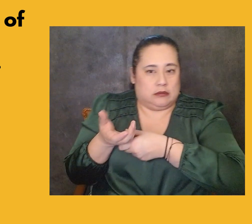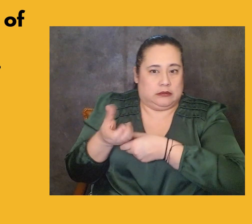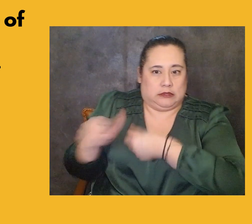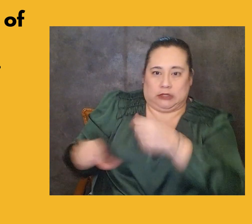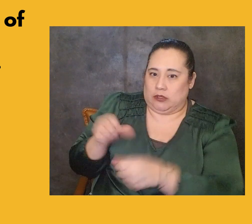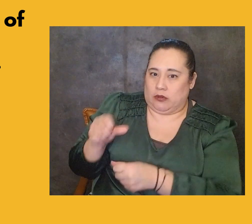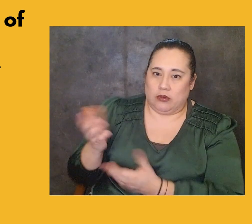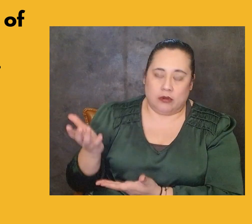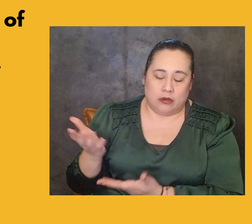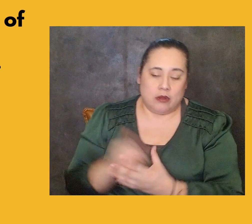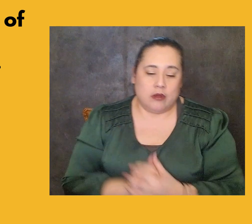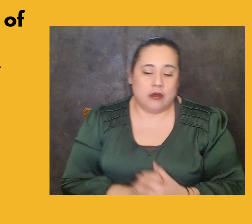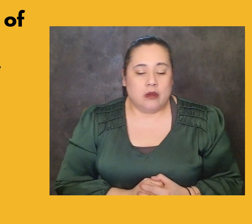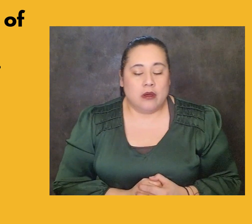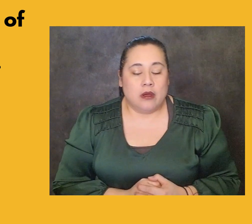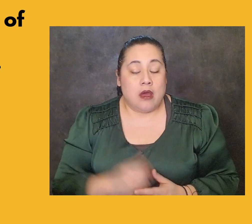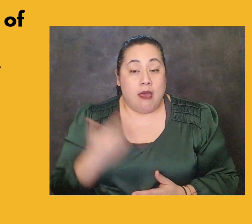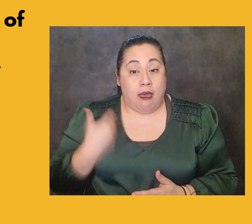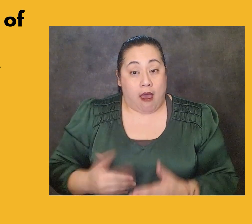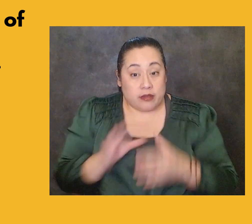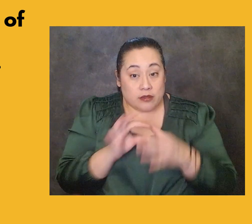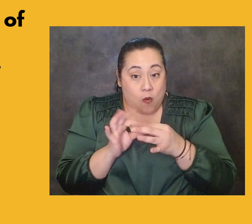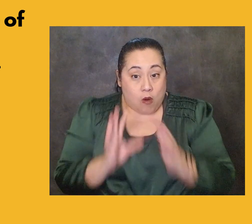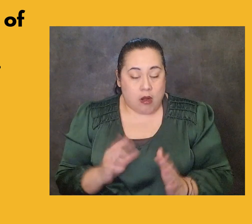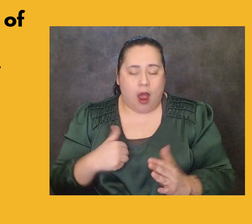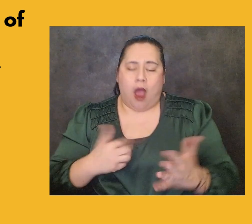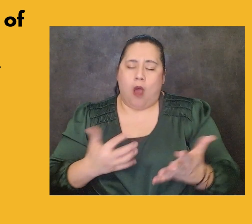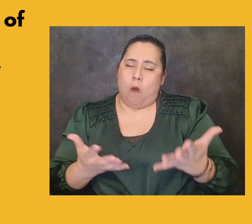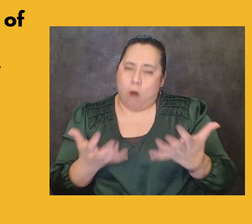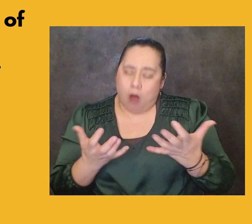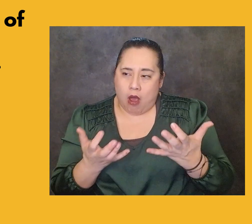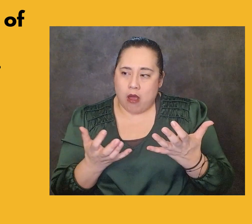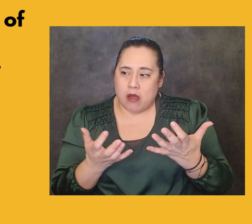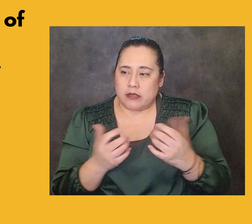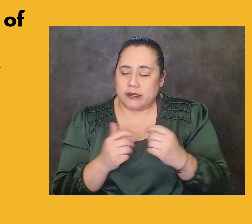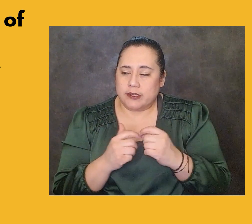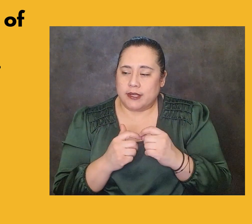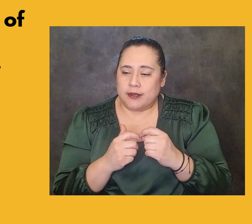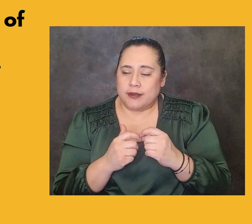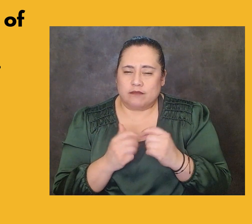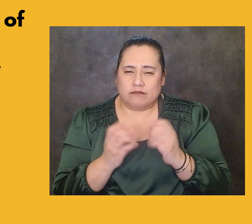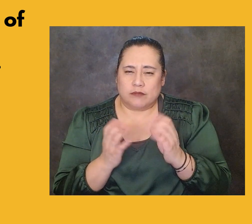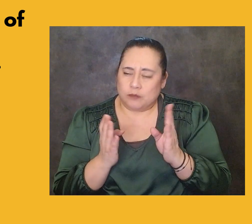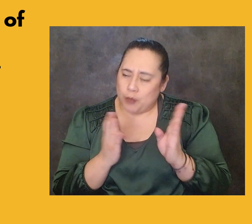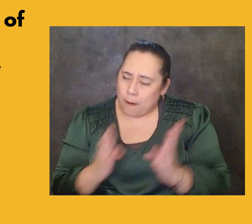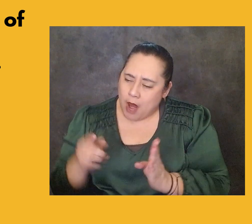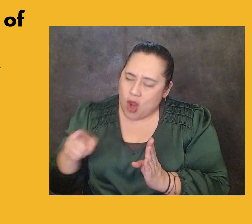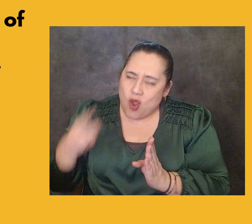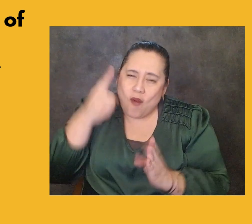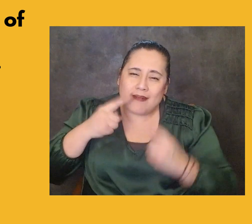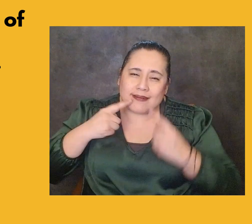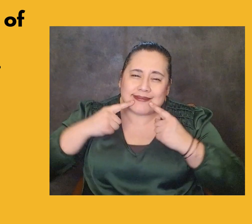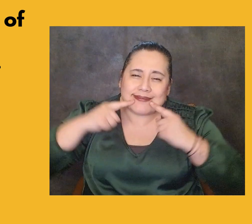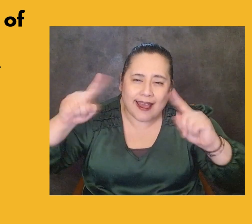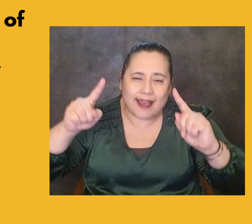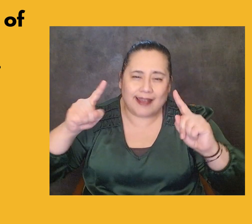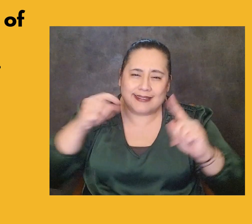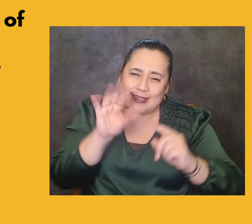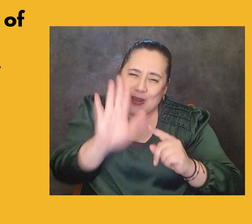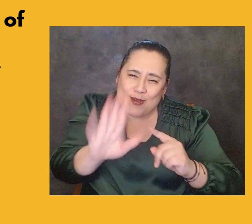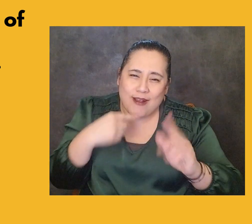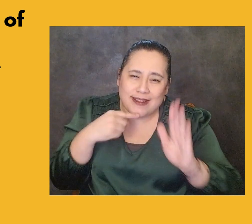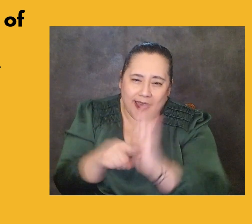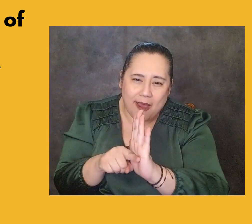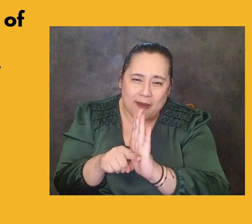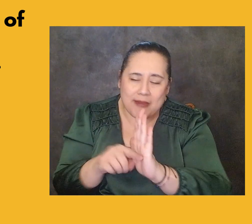trust each other. Because as a coordinator, I want to prepare you for success in your